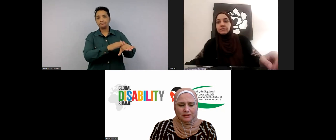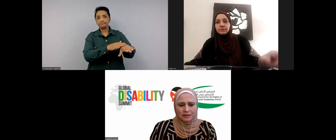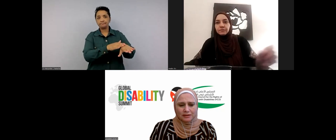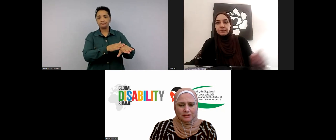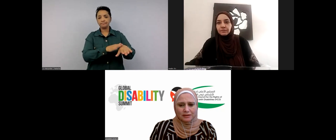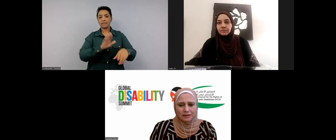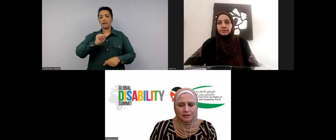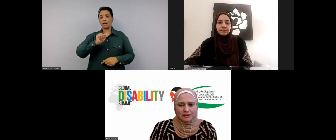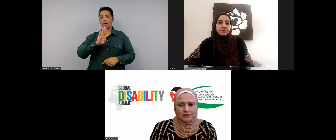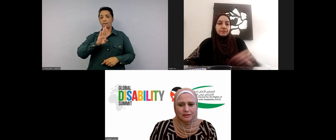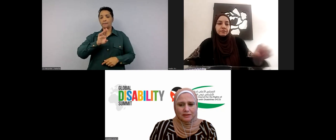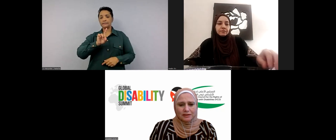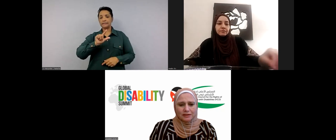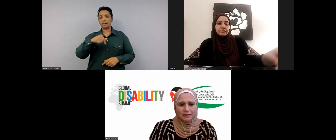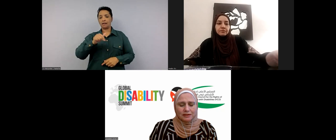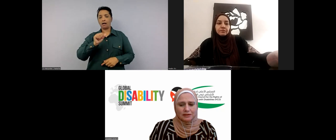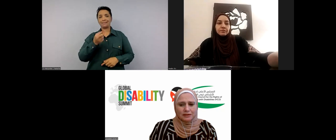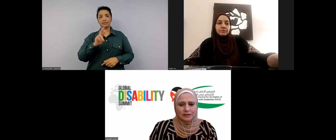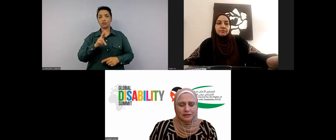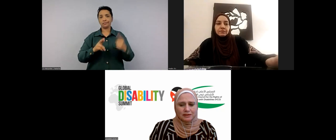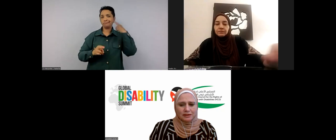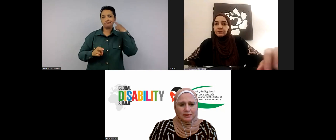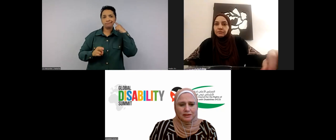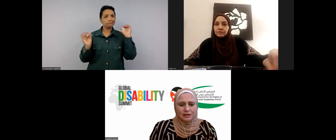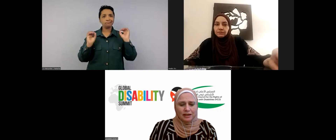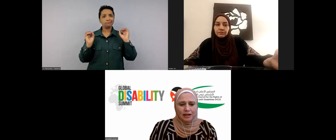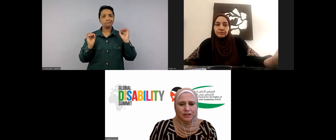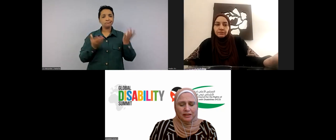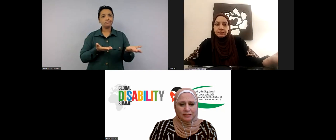your microphone is closed, sir. We cannot hear you.